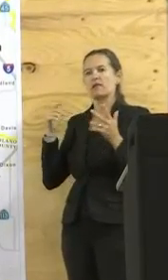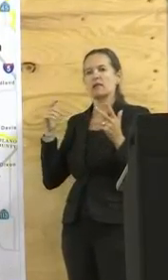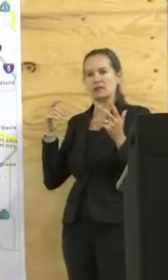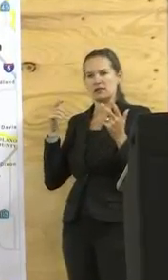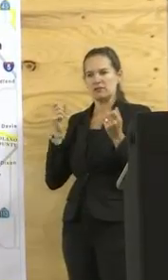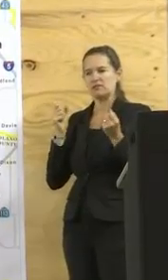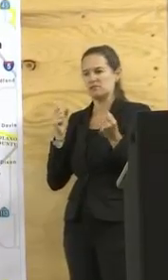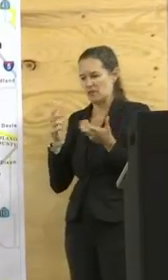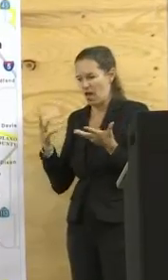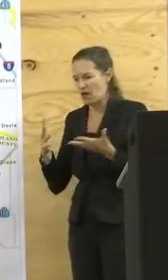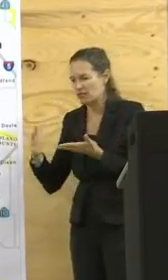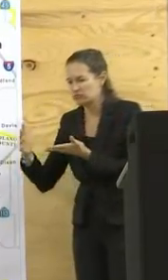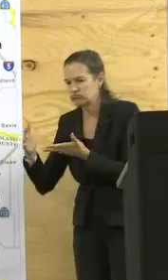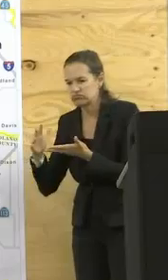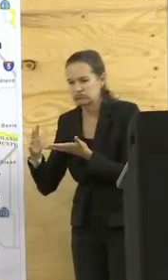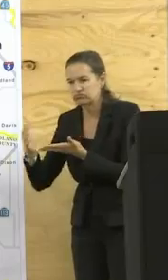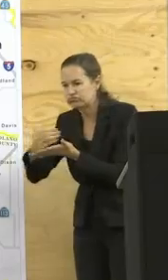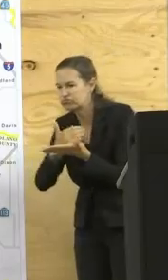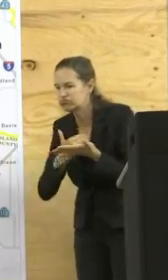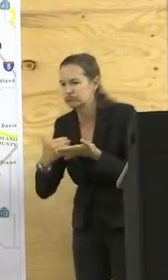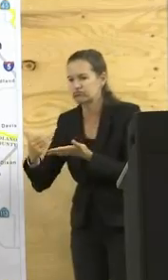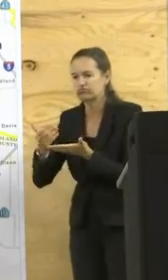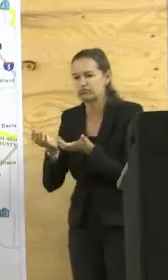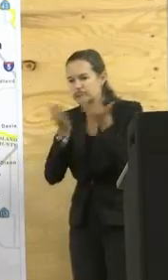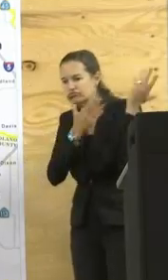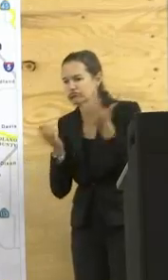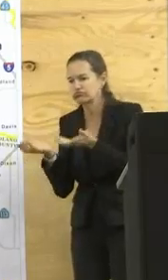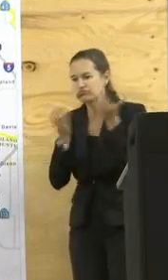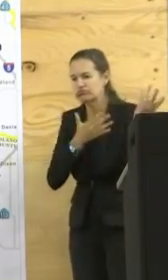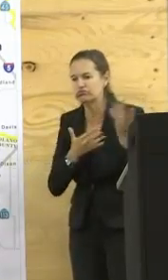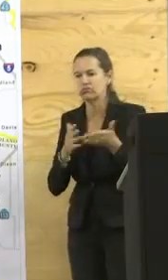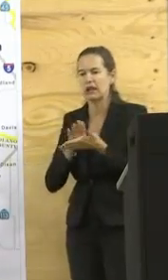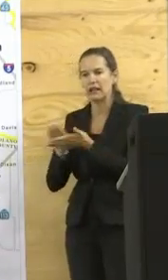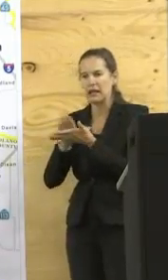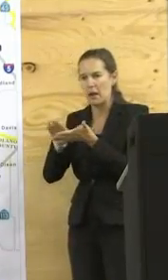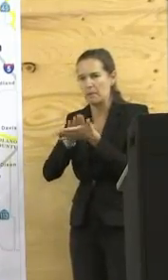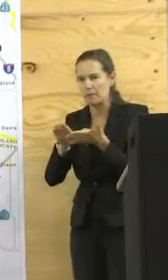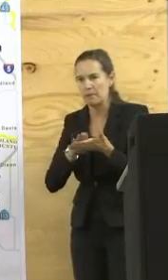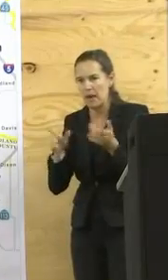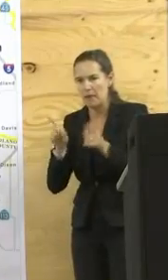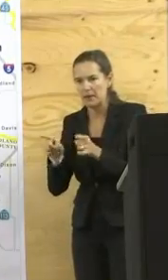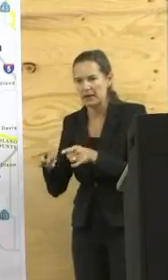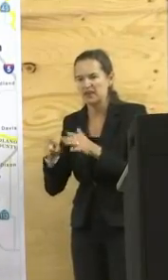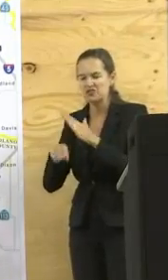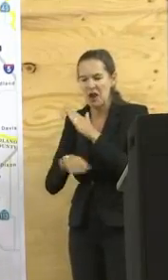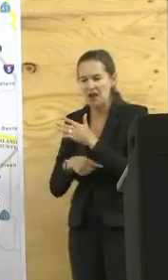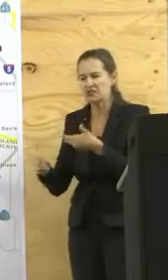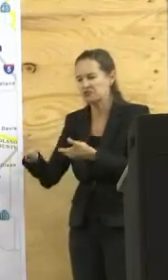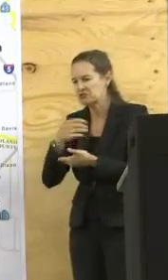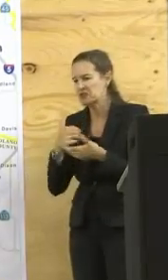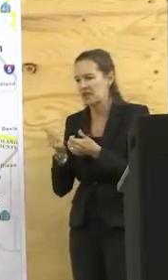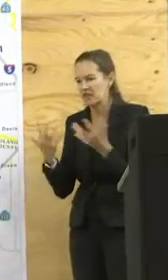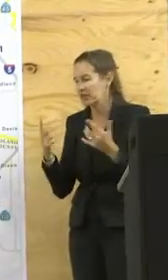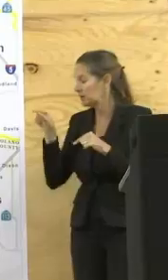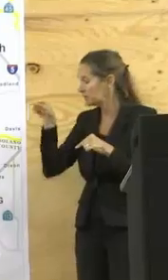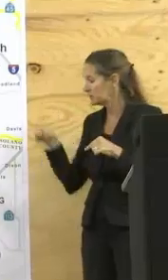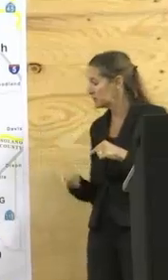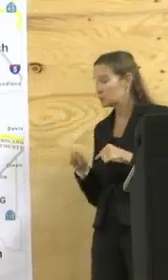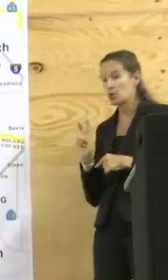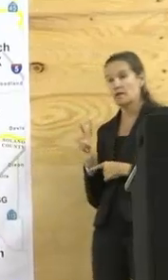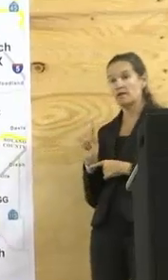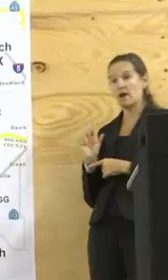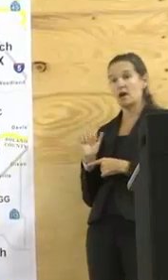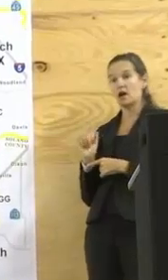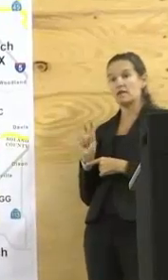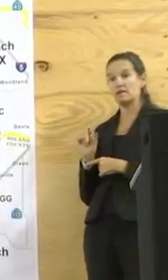some of the materials and bringing back the trash and other things that we have from the fire suppression operations. Winters to Vacaville, we continue to do